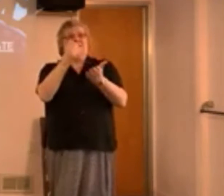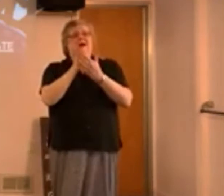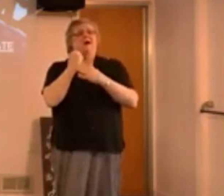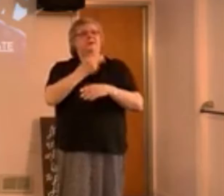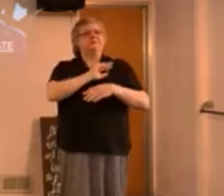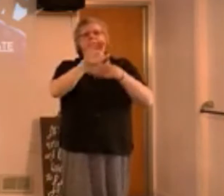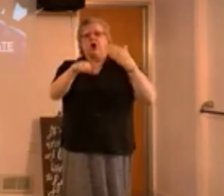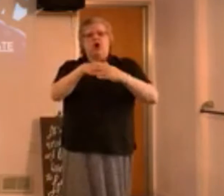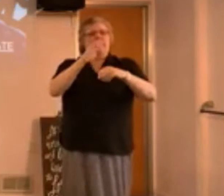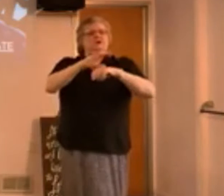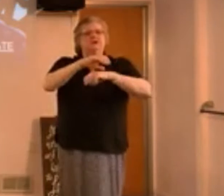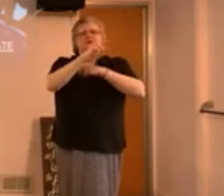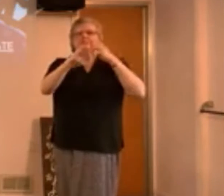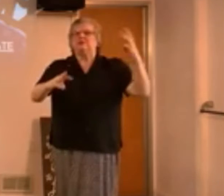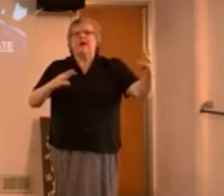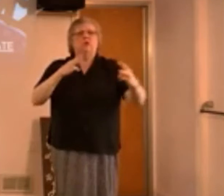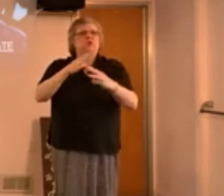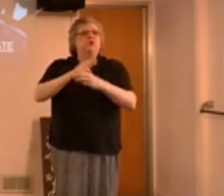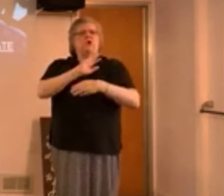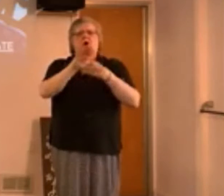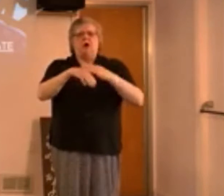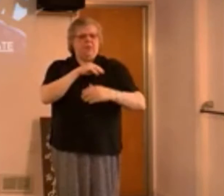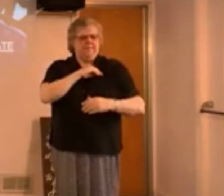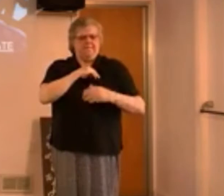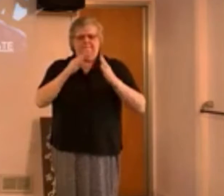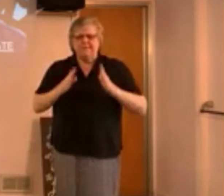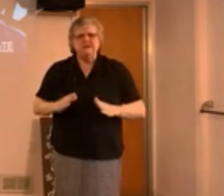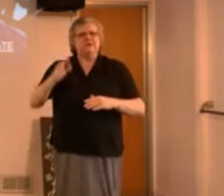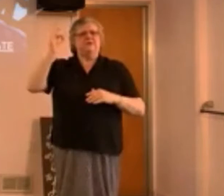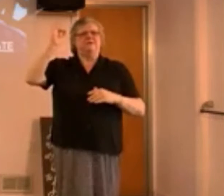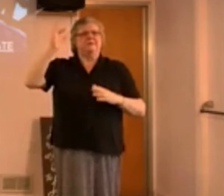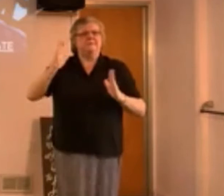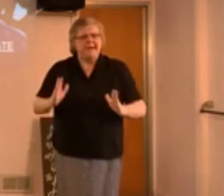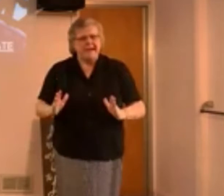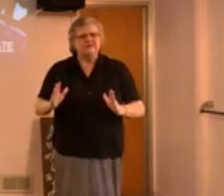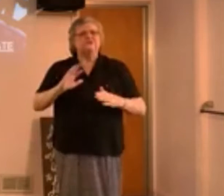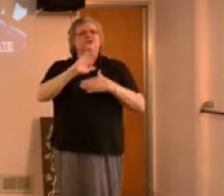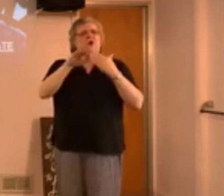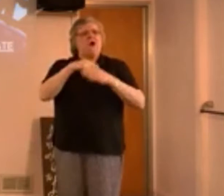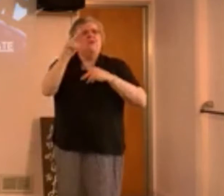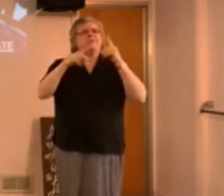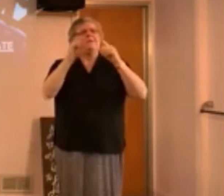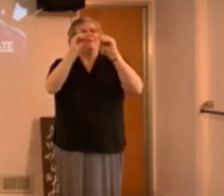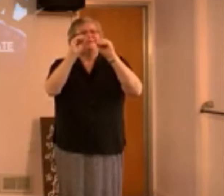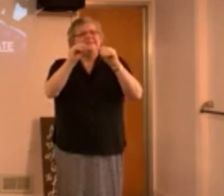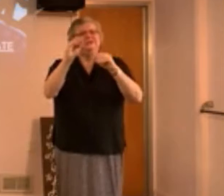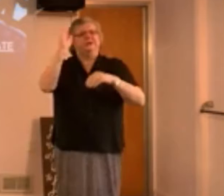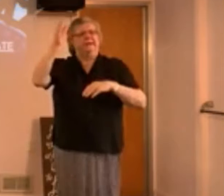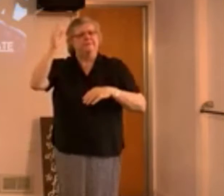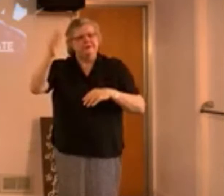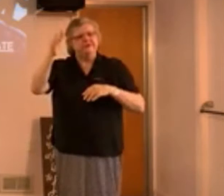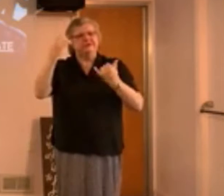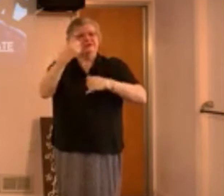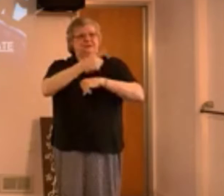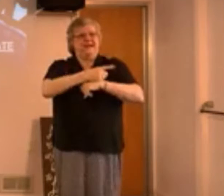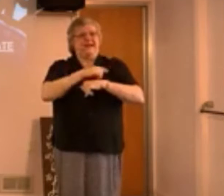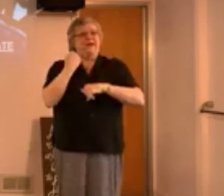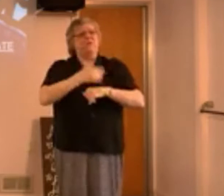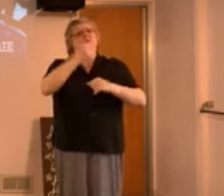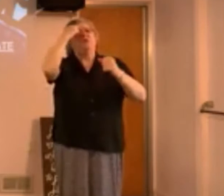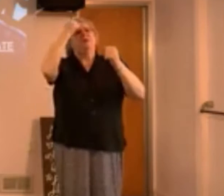churches, all the missionaries, all the pastors, everybody teaching today around the world, that we will keep first things